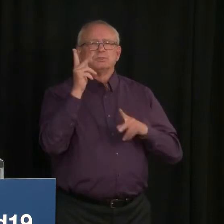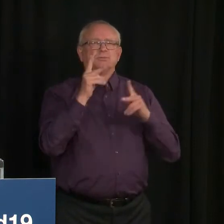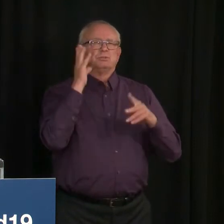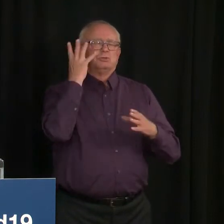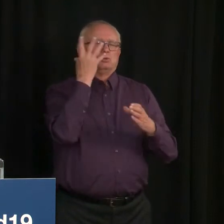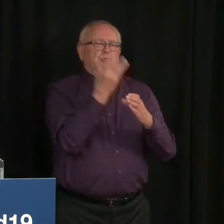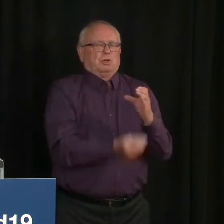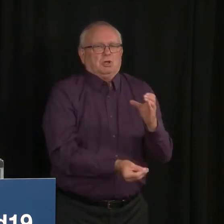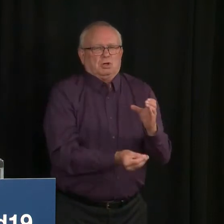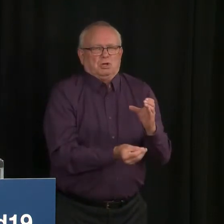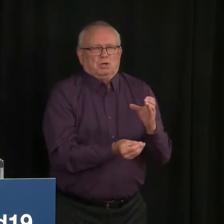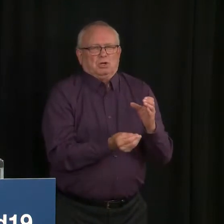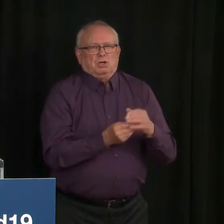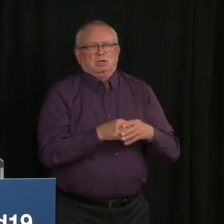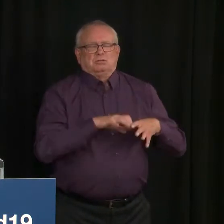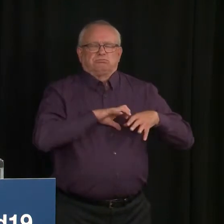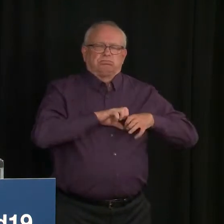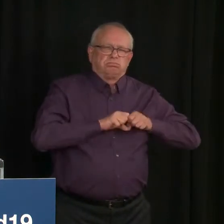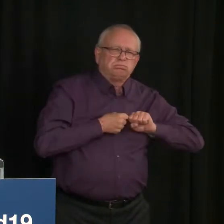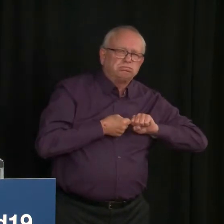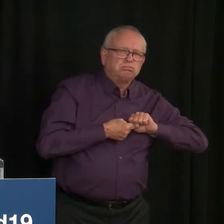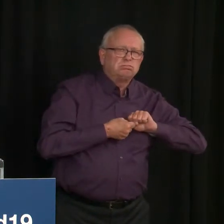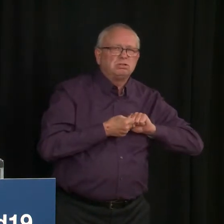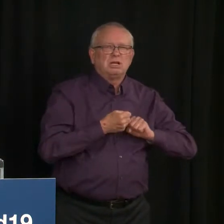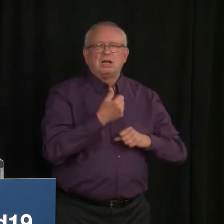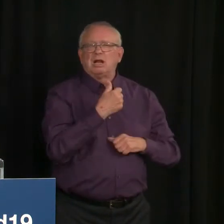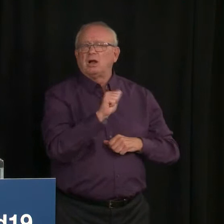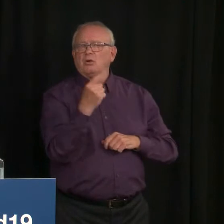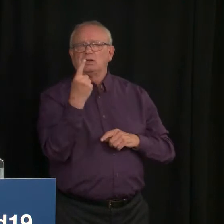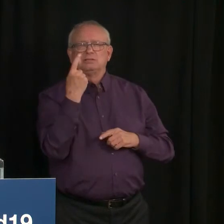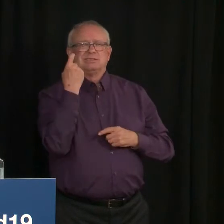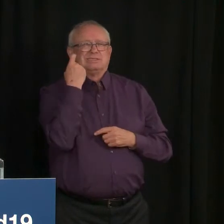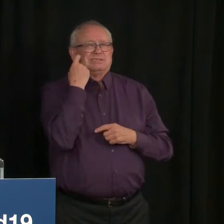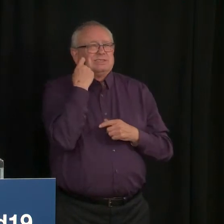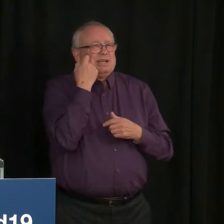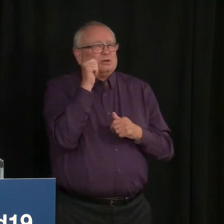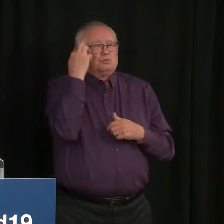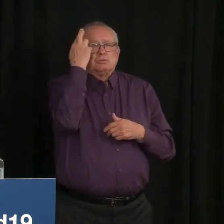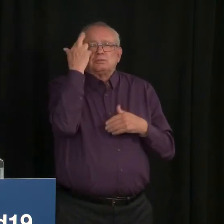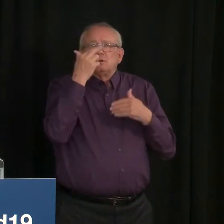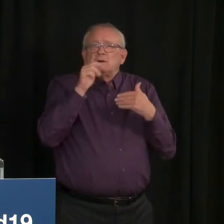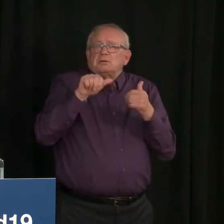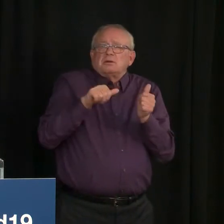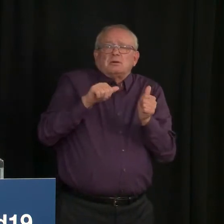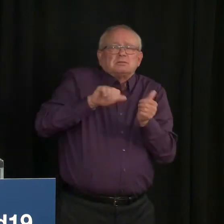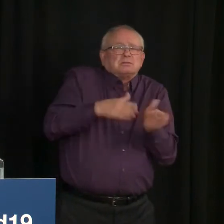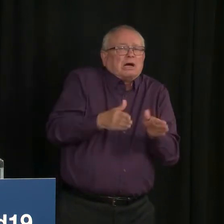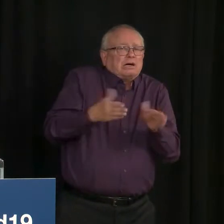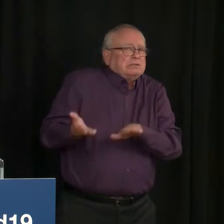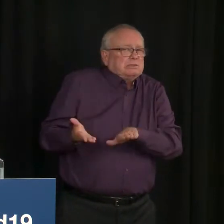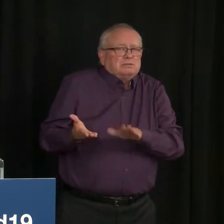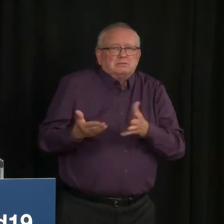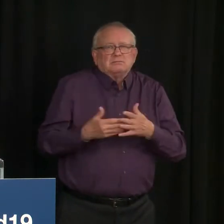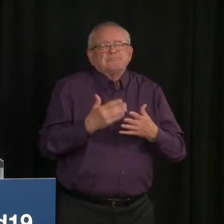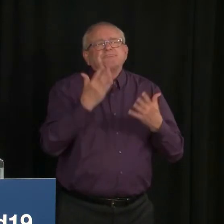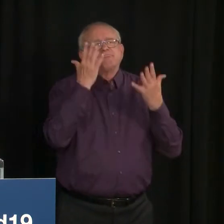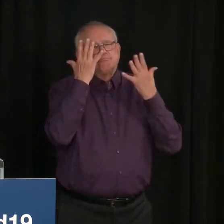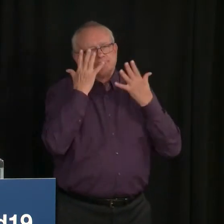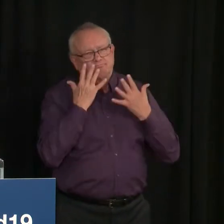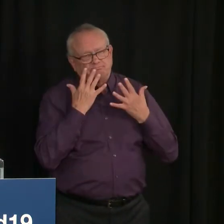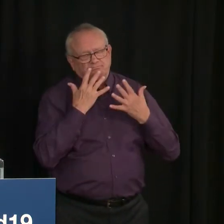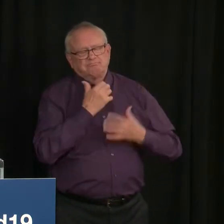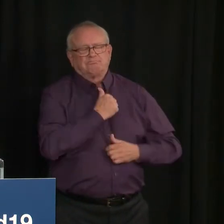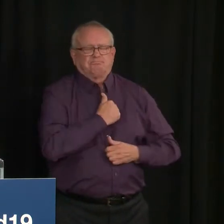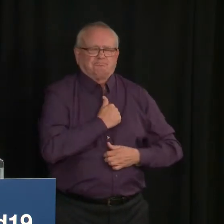my sympathies to anyone who has lost a loved one recently from any cause. These deaths remind us of the risk